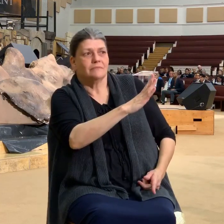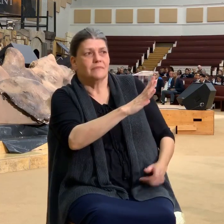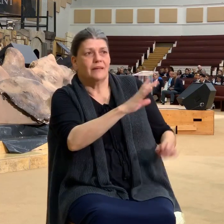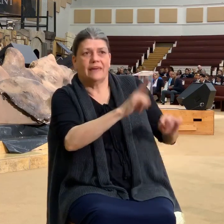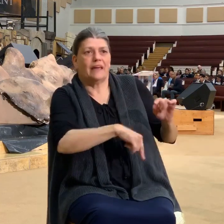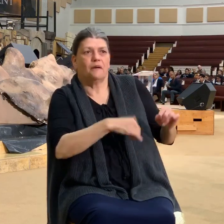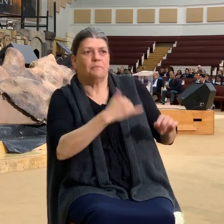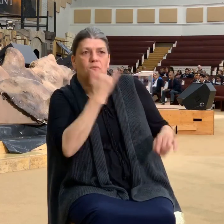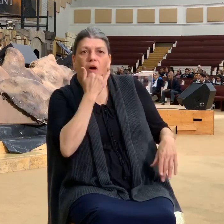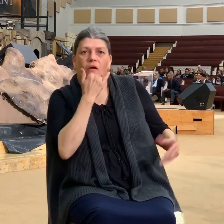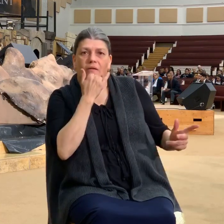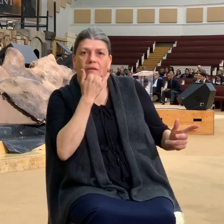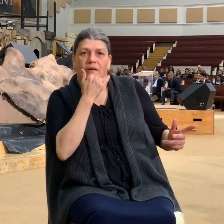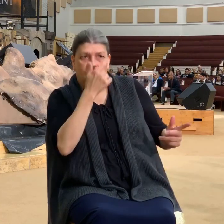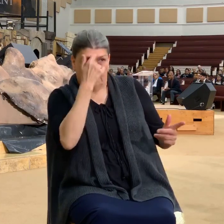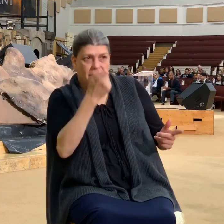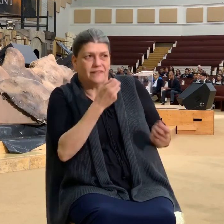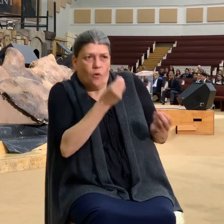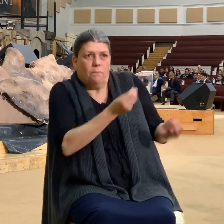Amen.